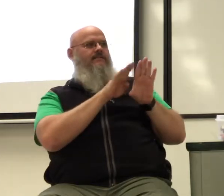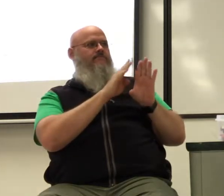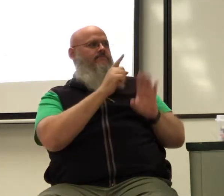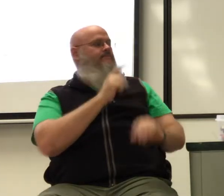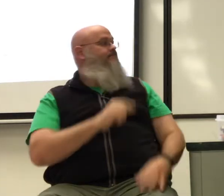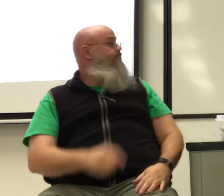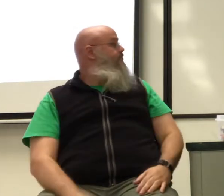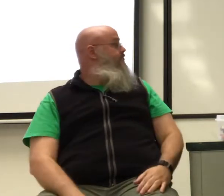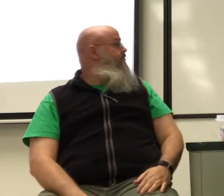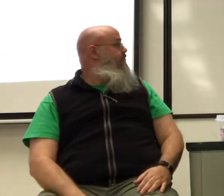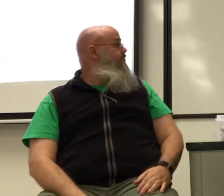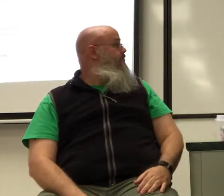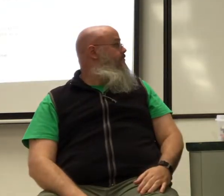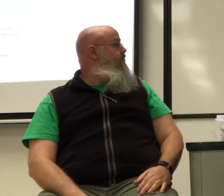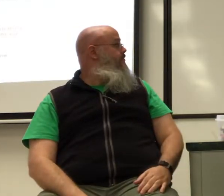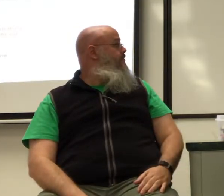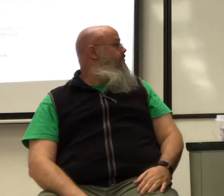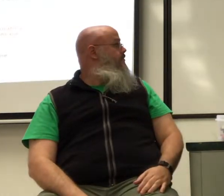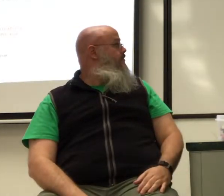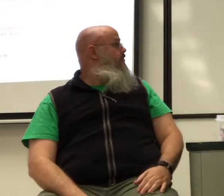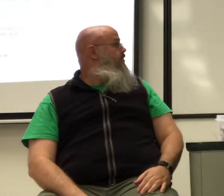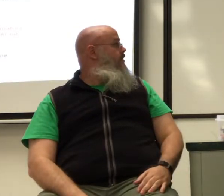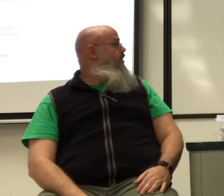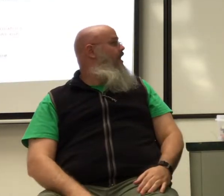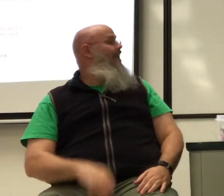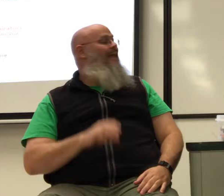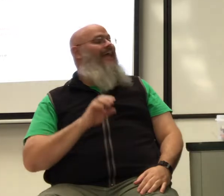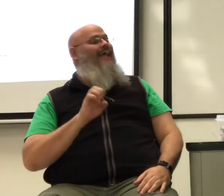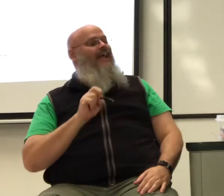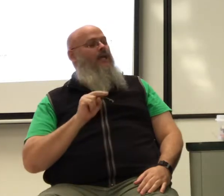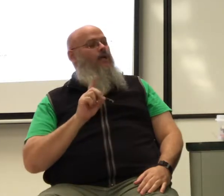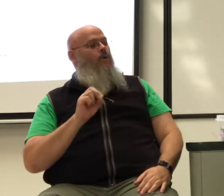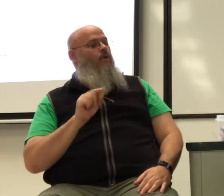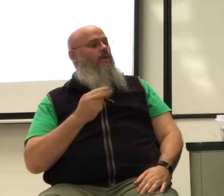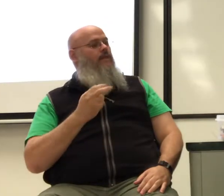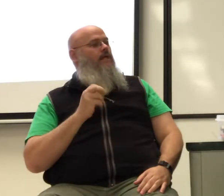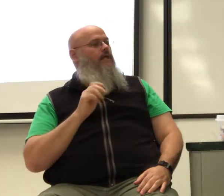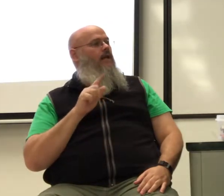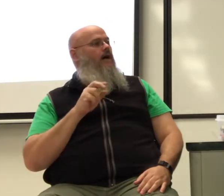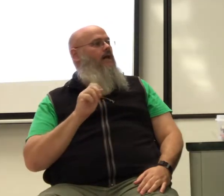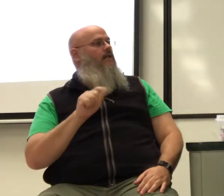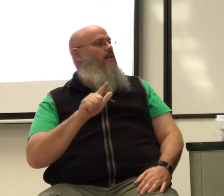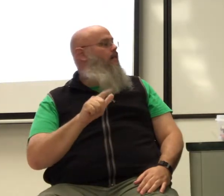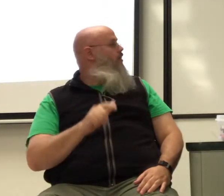It's the endothelial cell of a